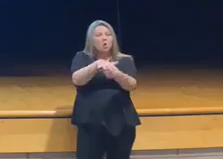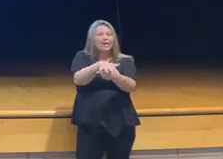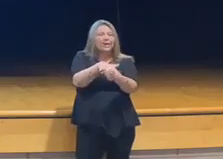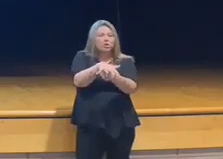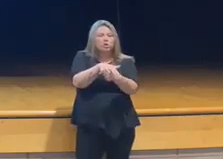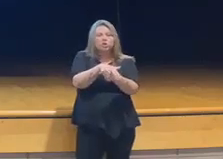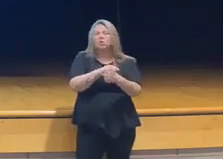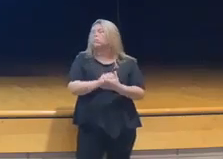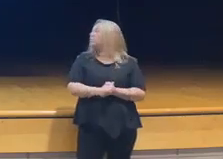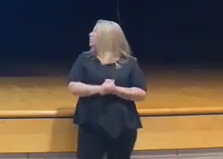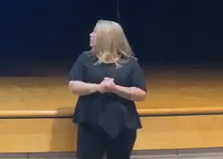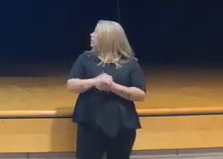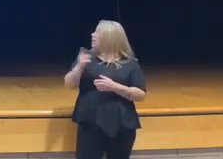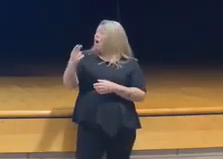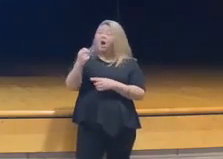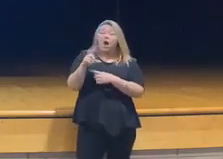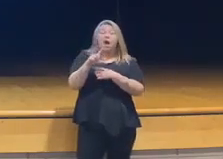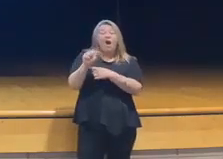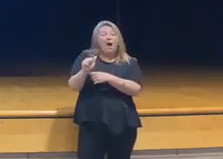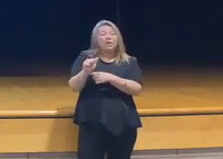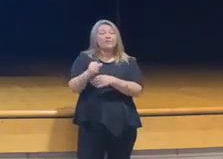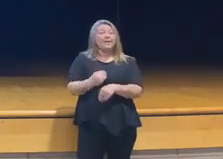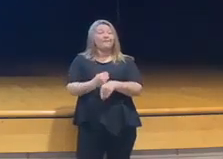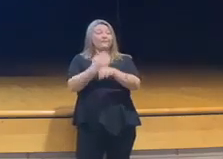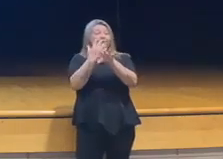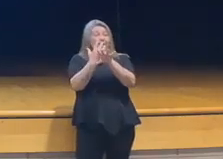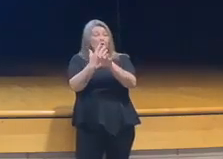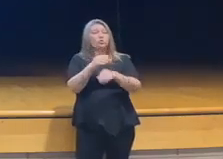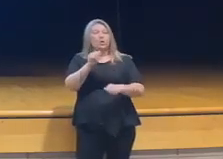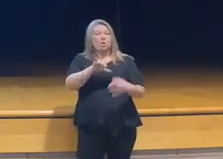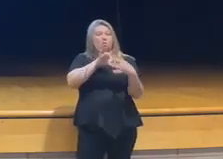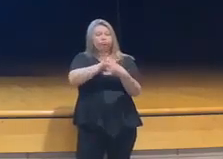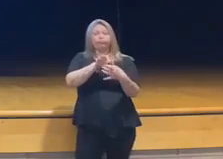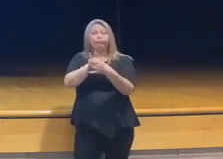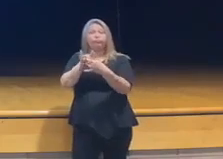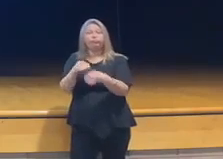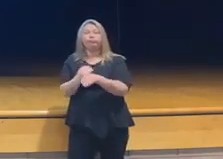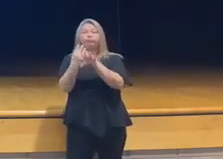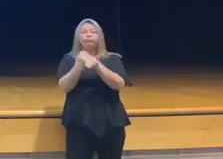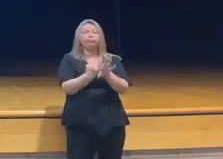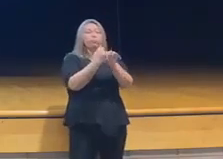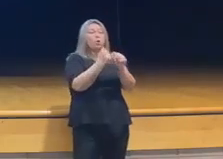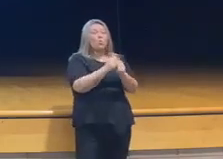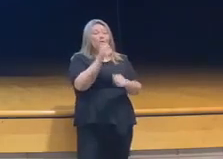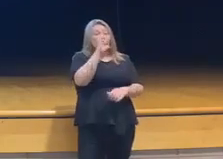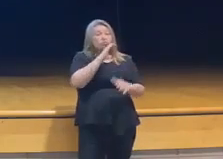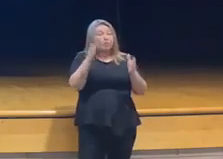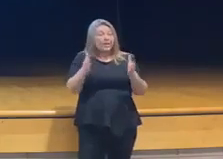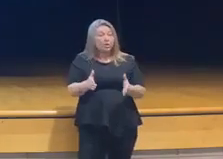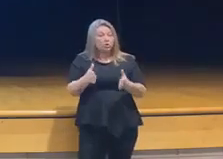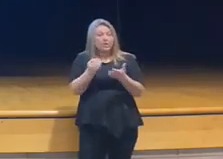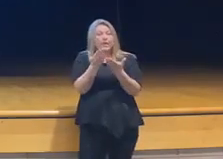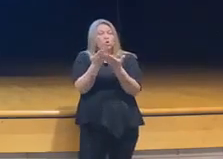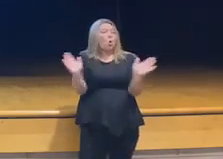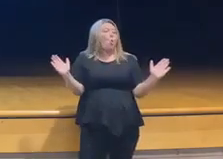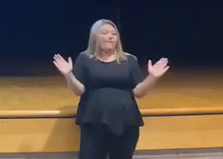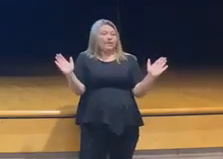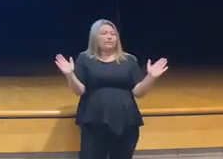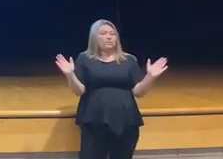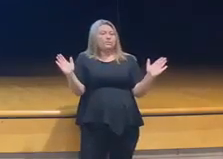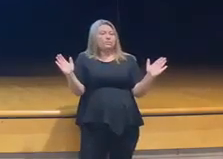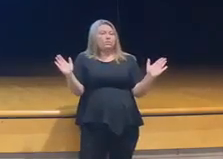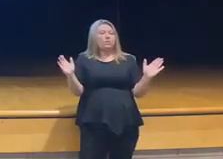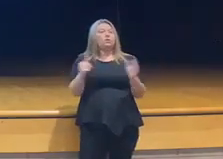Hala is a random video chat app, and it connects users with strangers. And Ask FM is an open forum Q&A, and it's